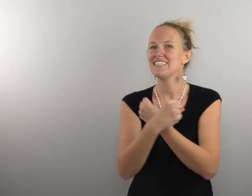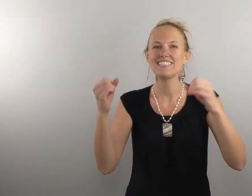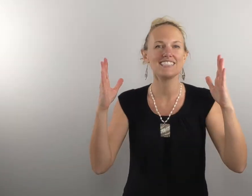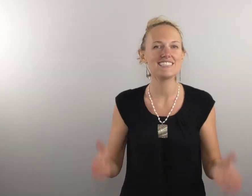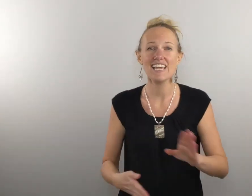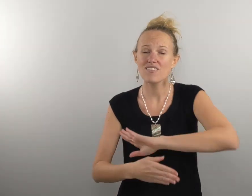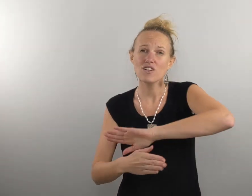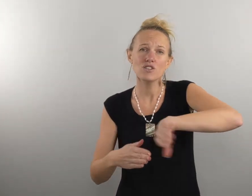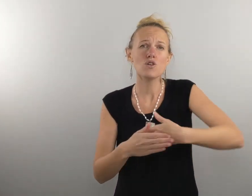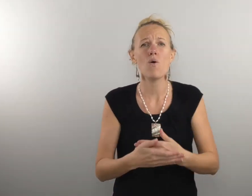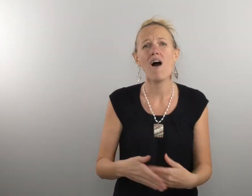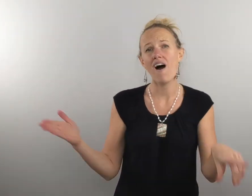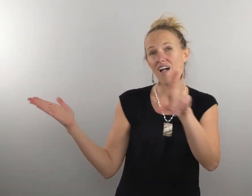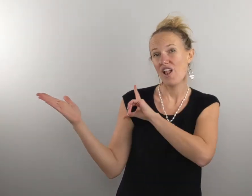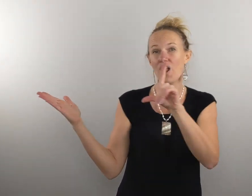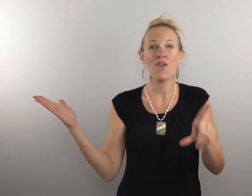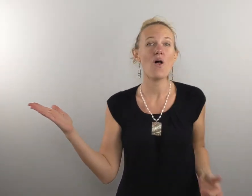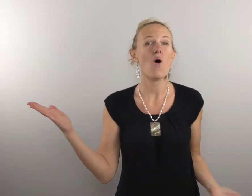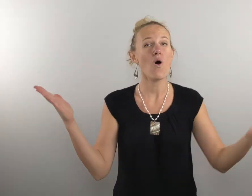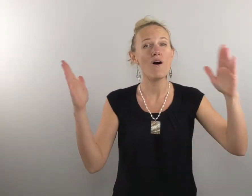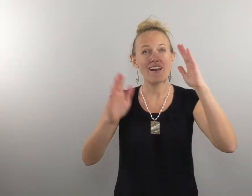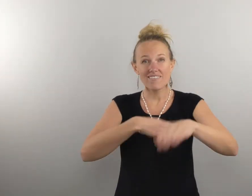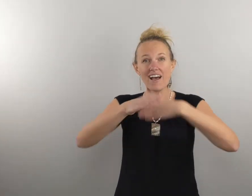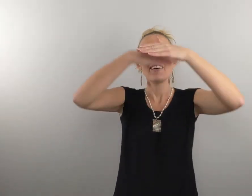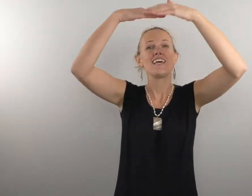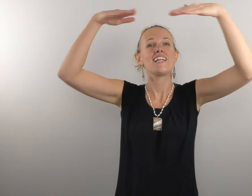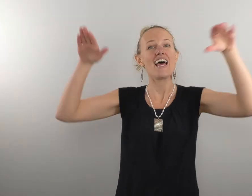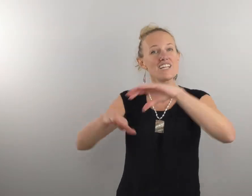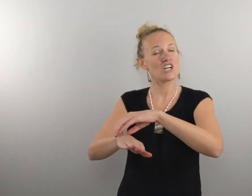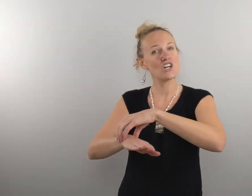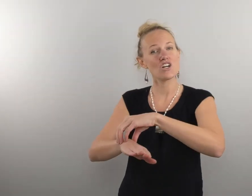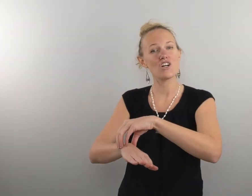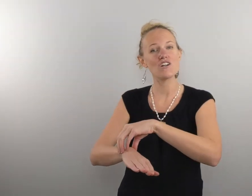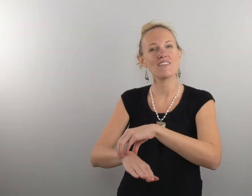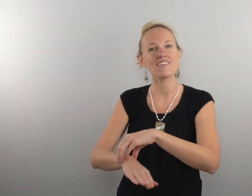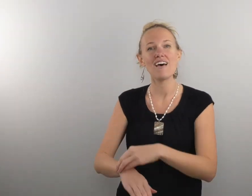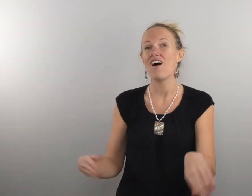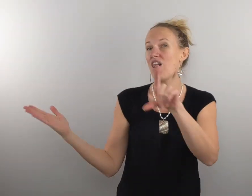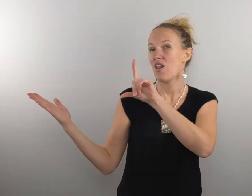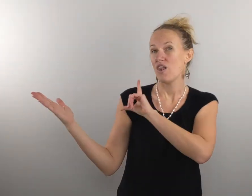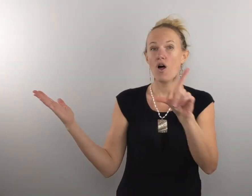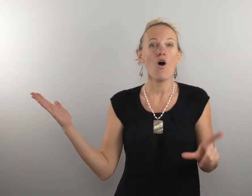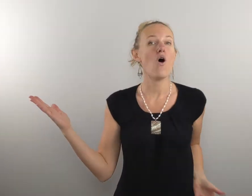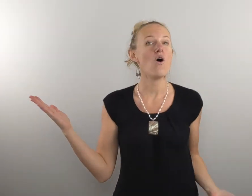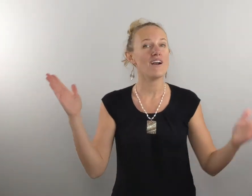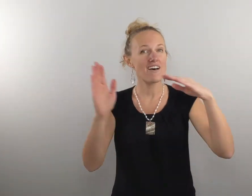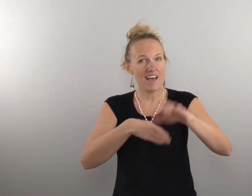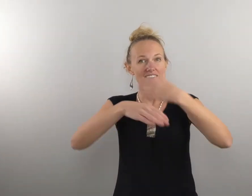Jesus is Savior to all, Lord of heaven and earth. Oh, Lord of